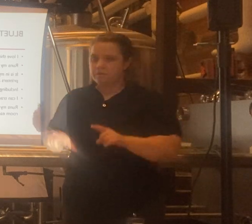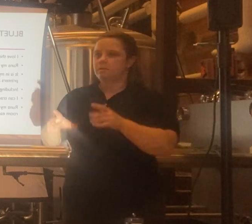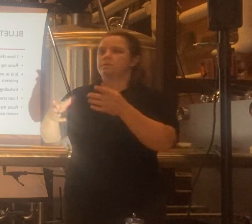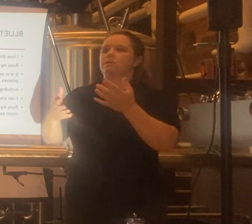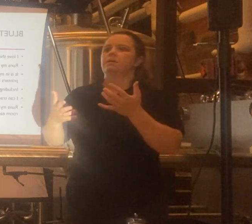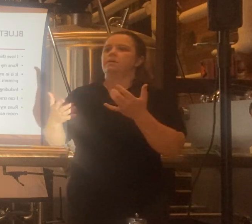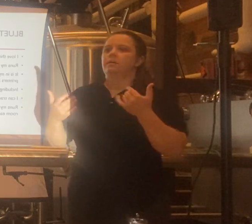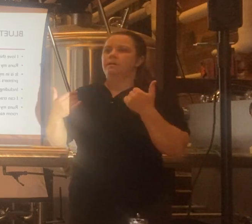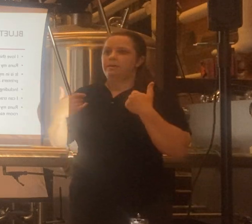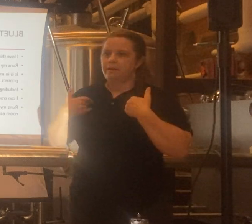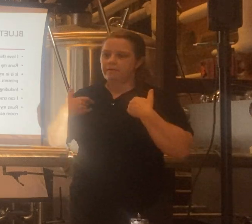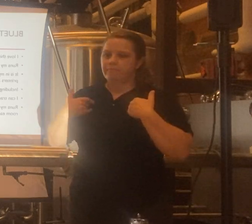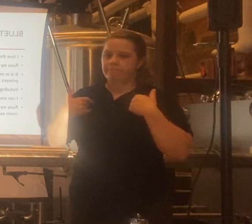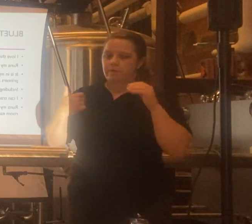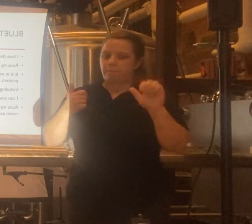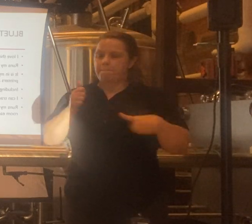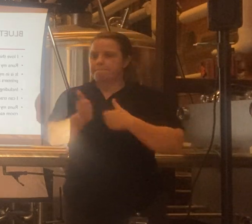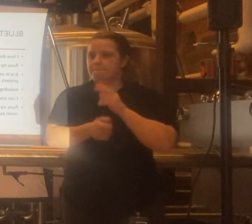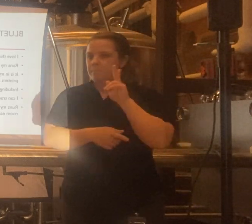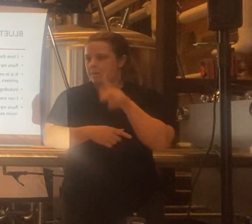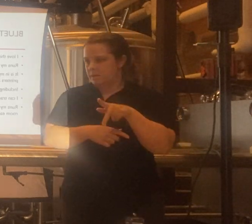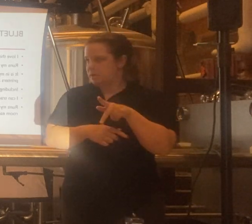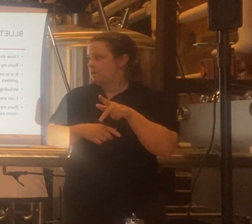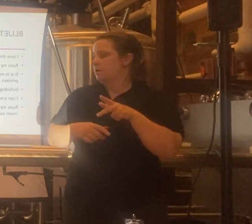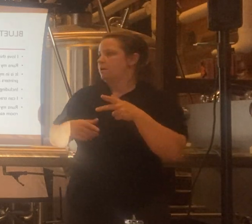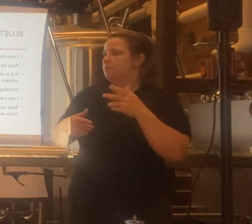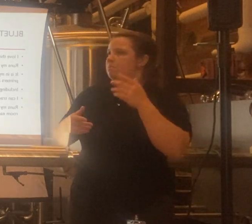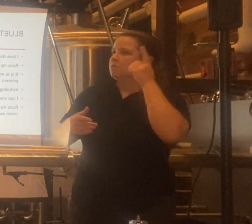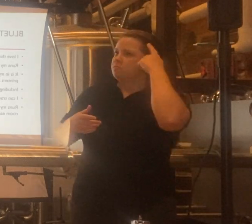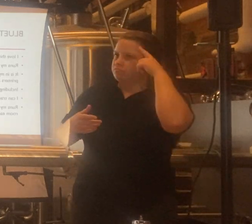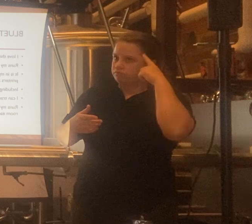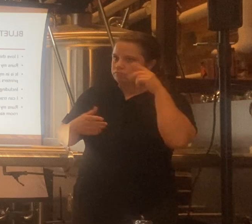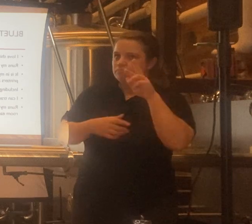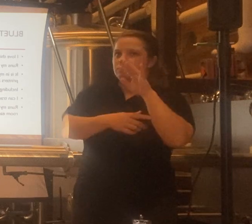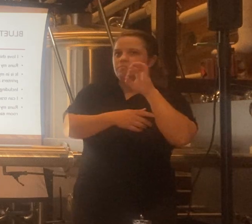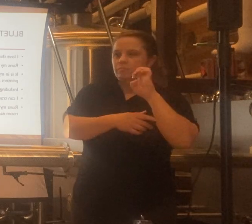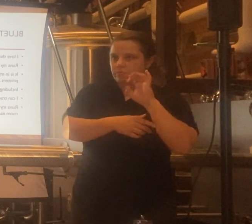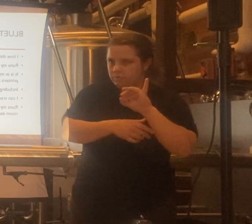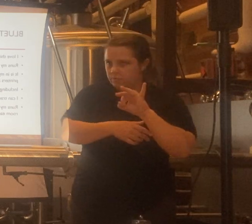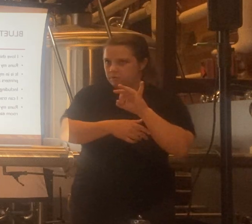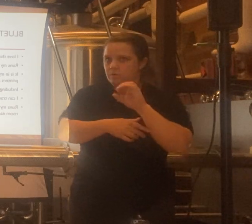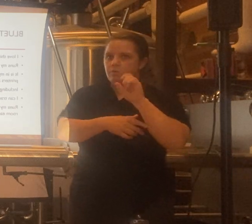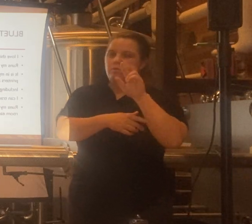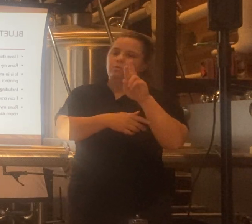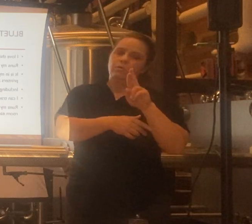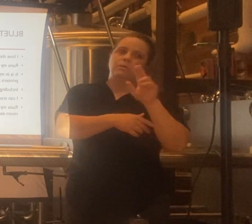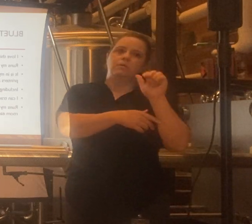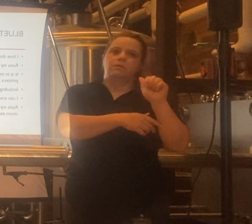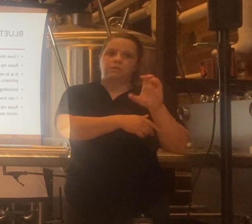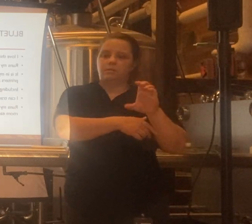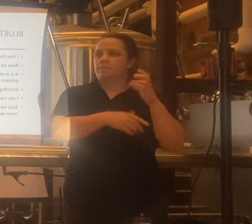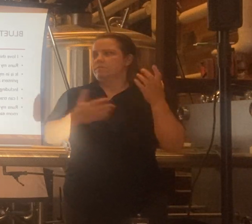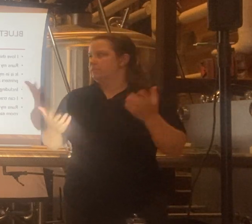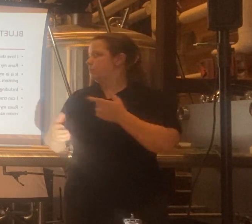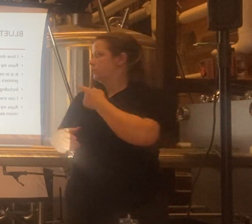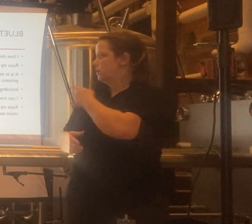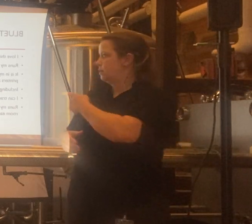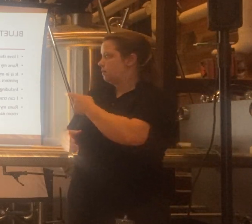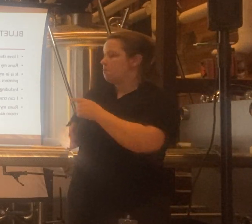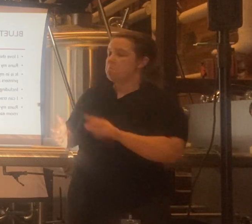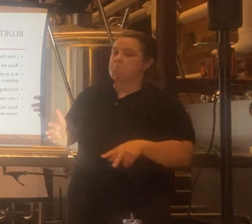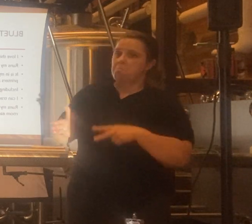the heater or air conditioner, which is really nice running it. And you can see all the plugs. Here's your 30 amp for plugging into a RV or a